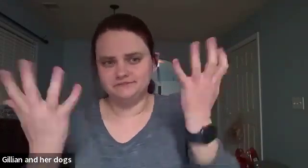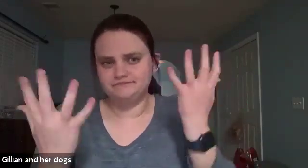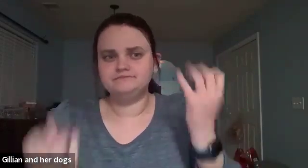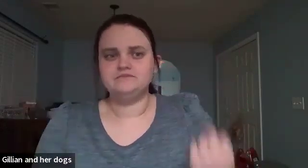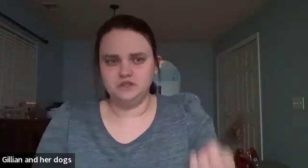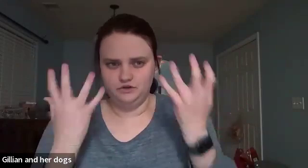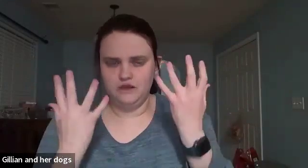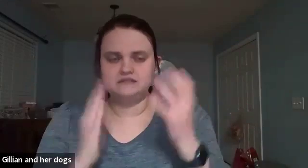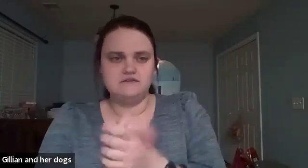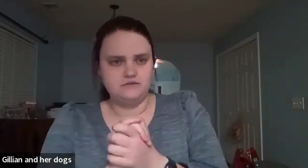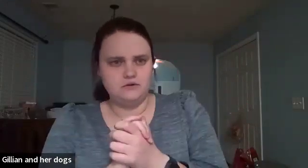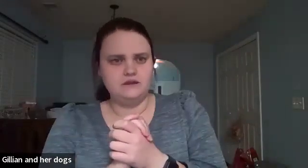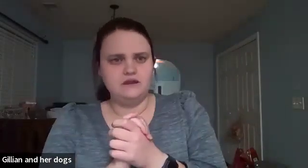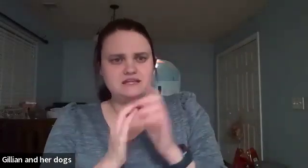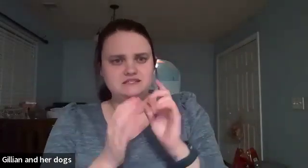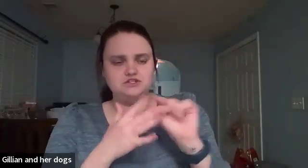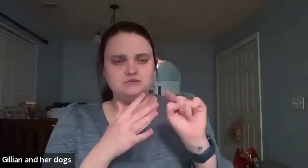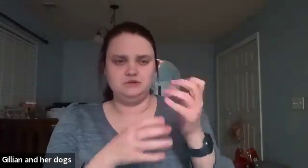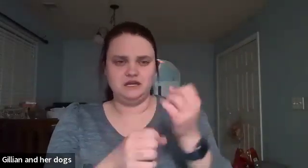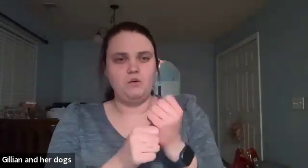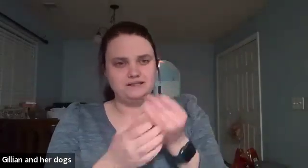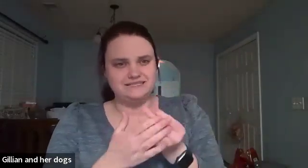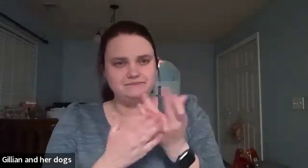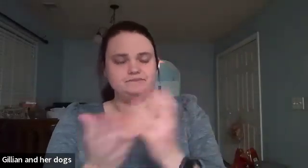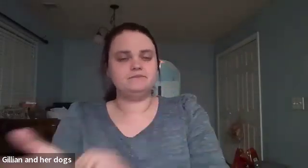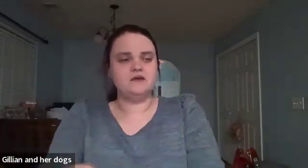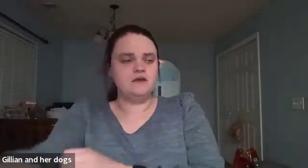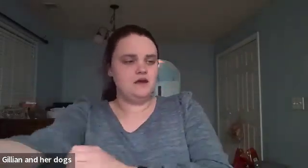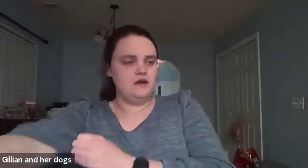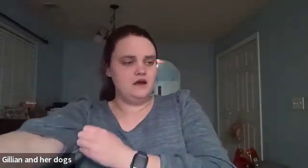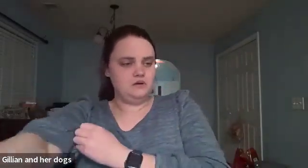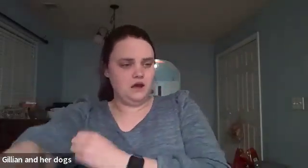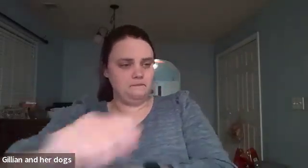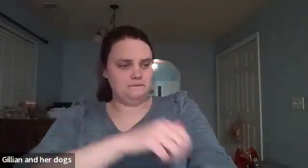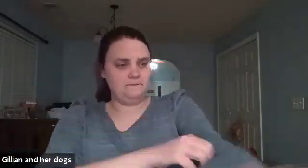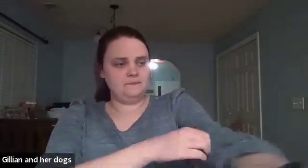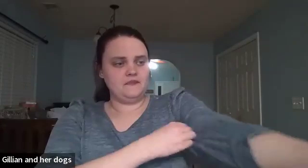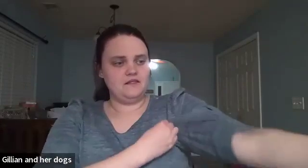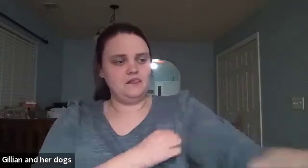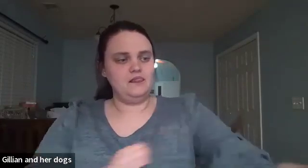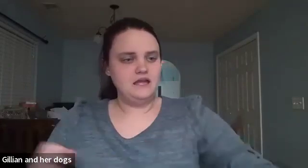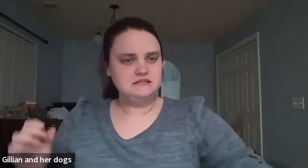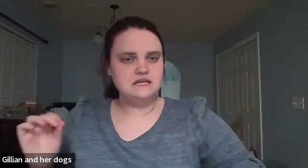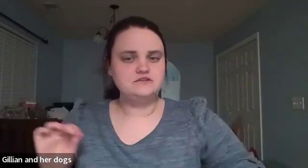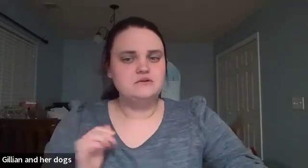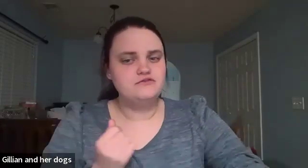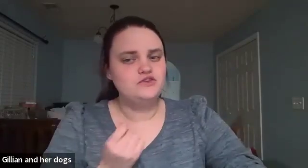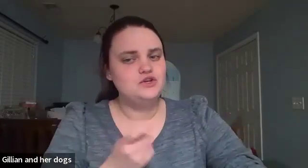Apples, you would do that sign for throwing, and that's usually when you would get a quantity. Okay, let's now do a